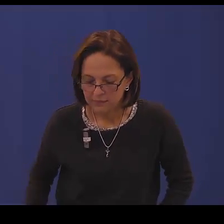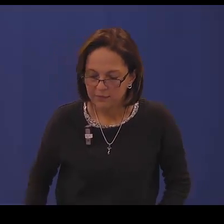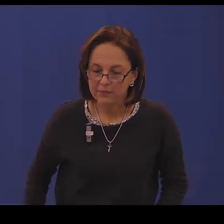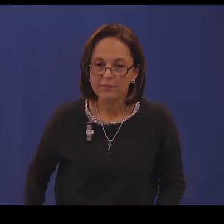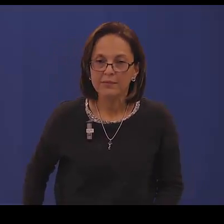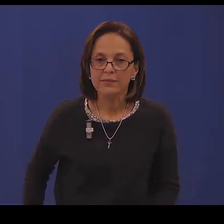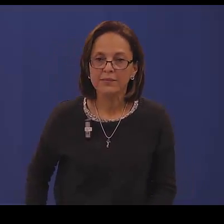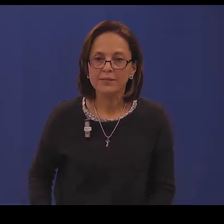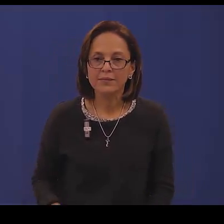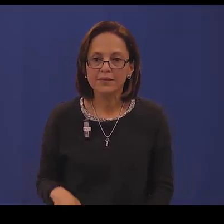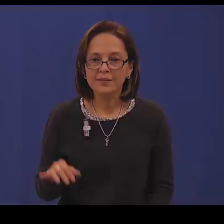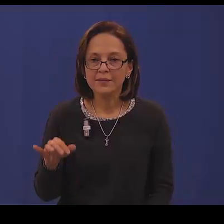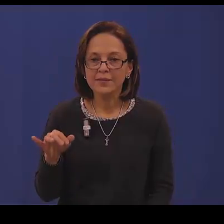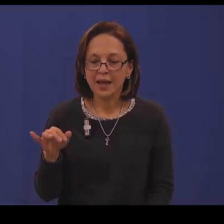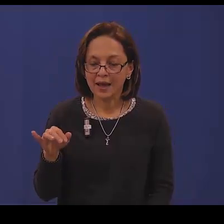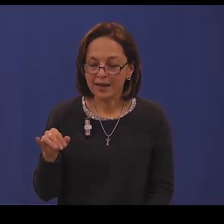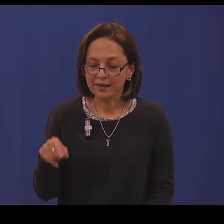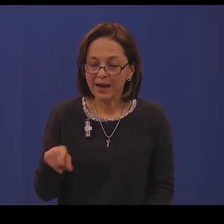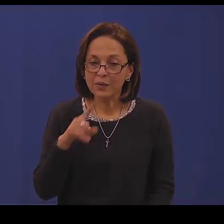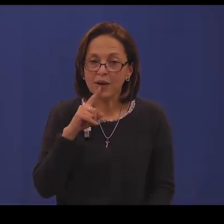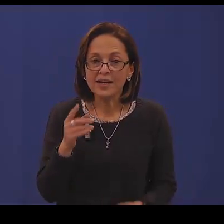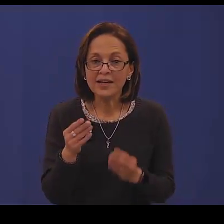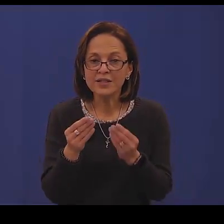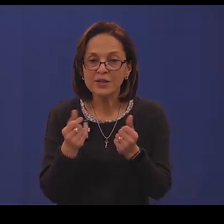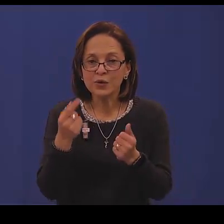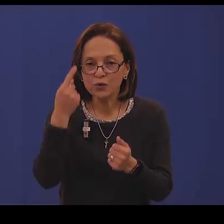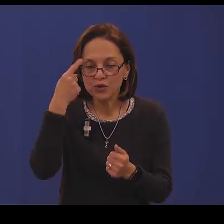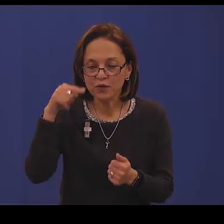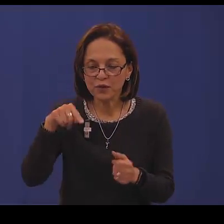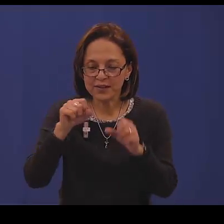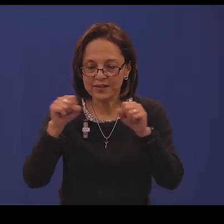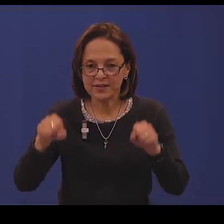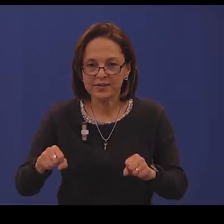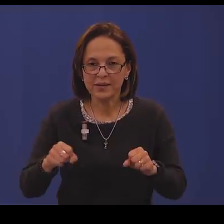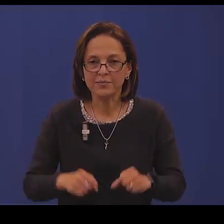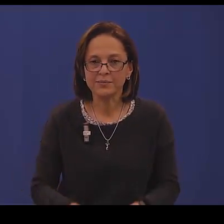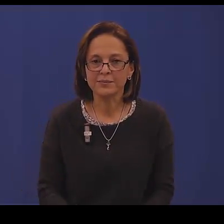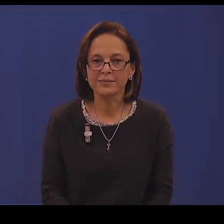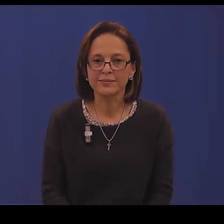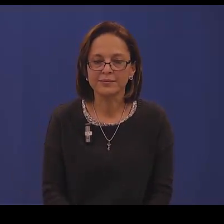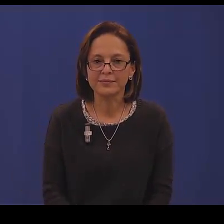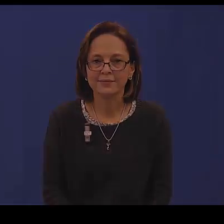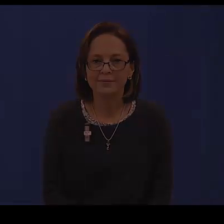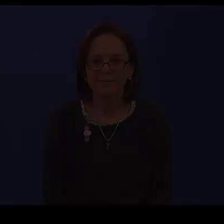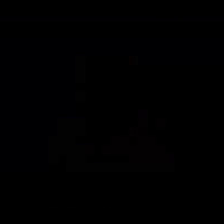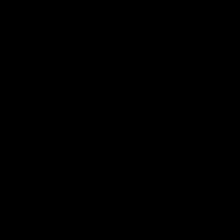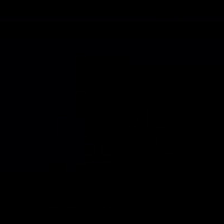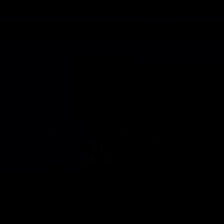That one is the solution for the system.